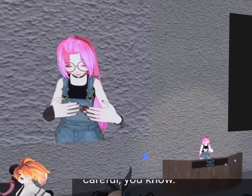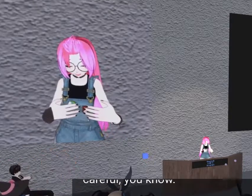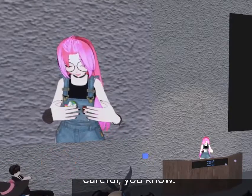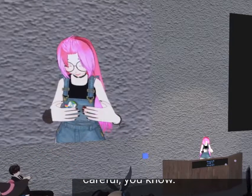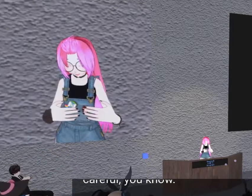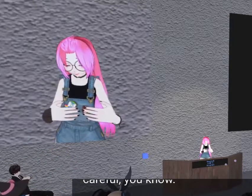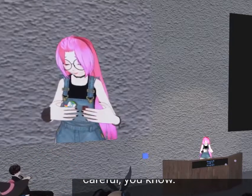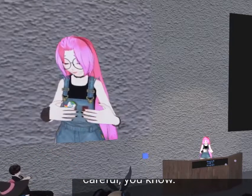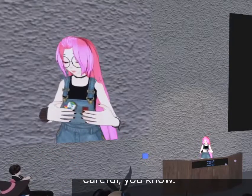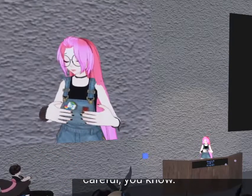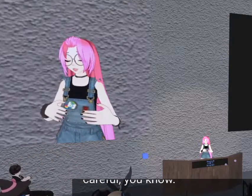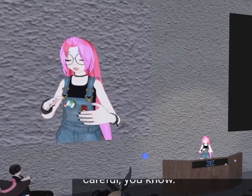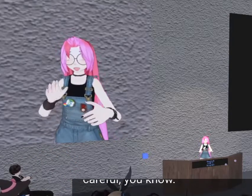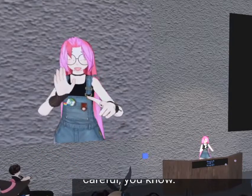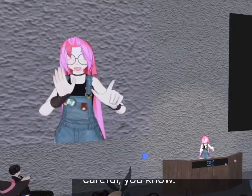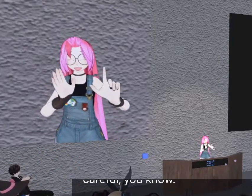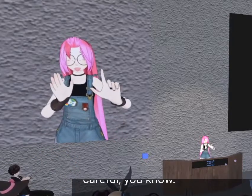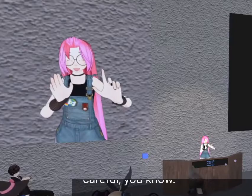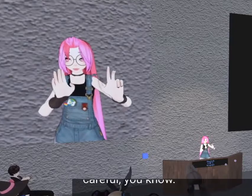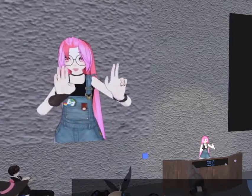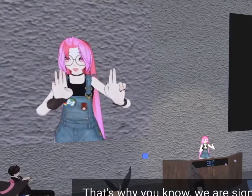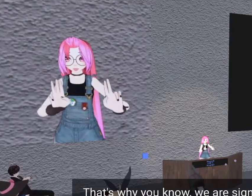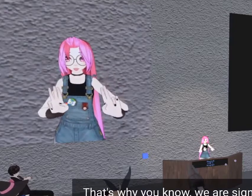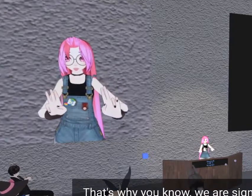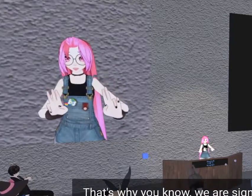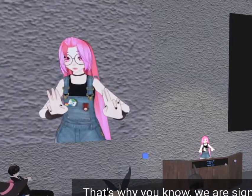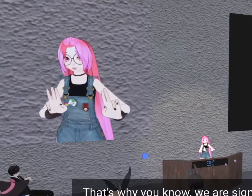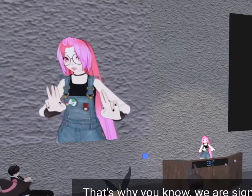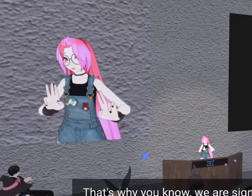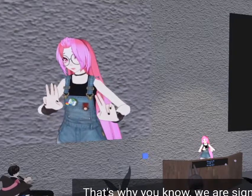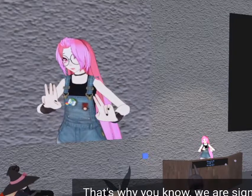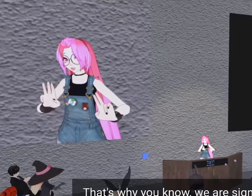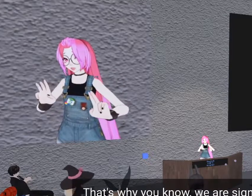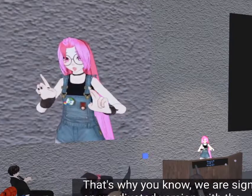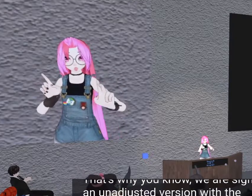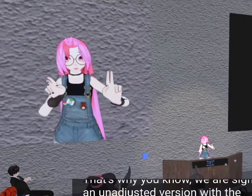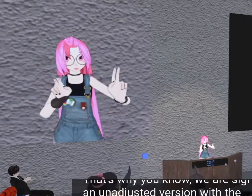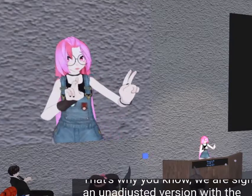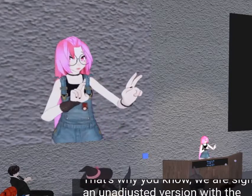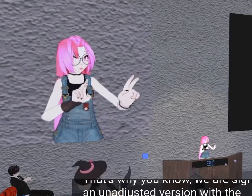anyways, okay, quick review of the weather signs. Ready? You guys ready?